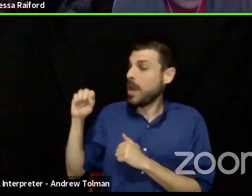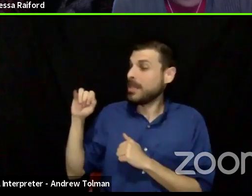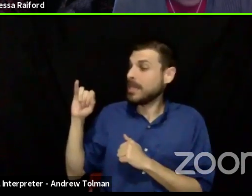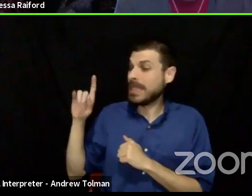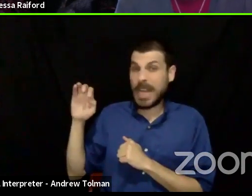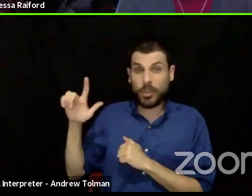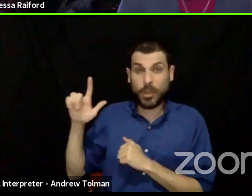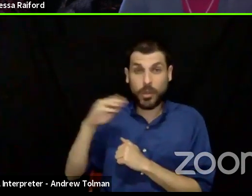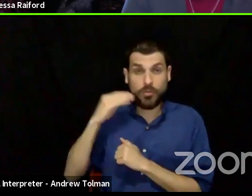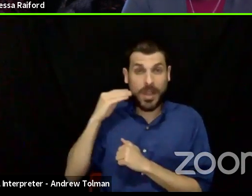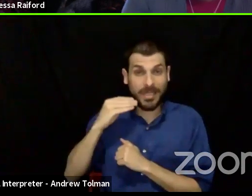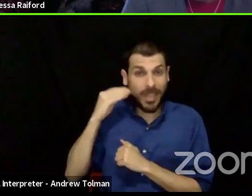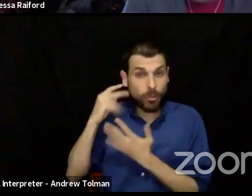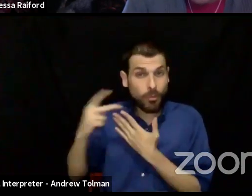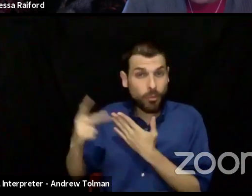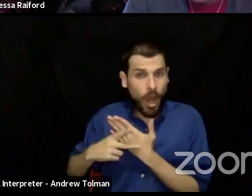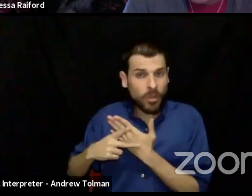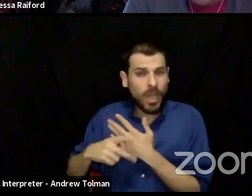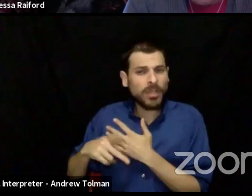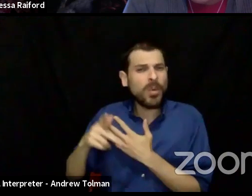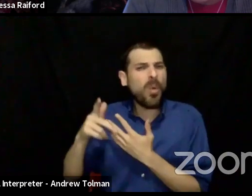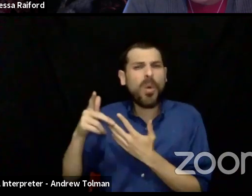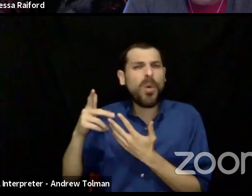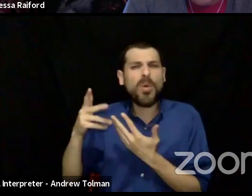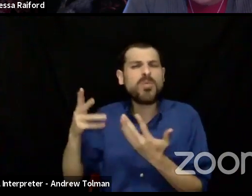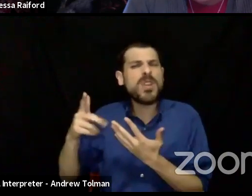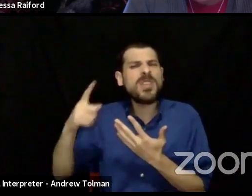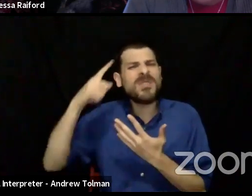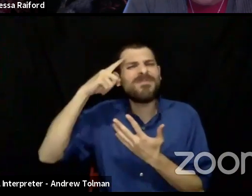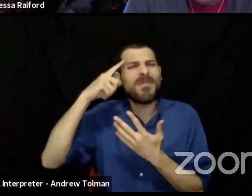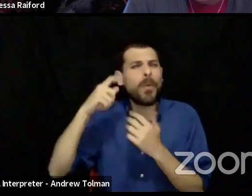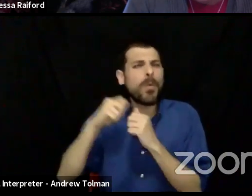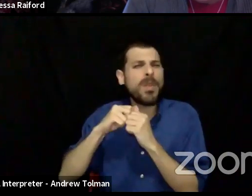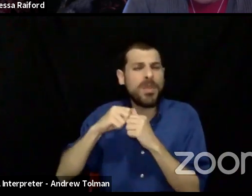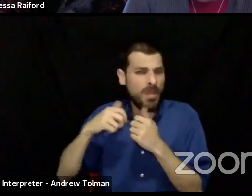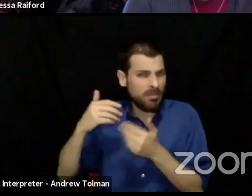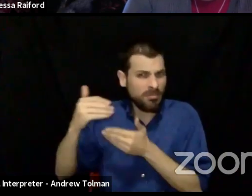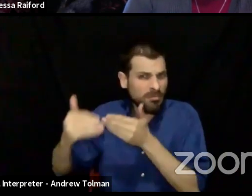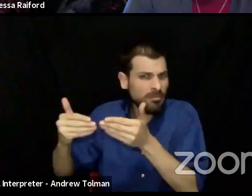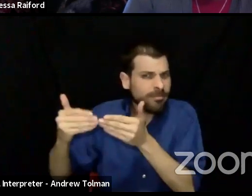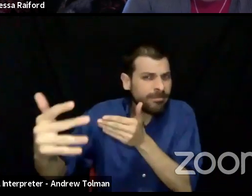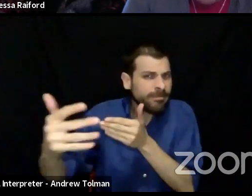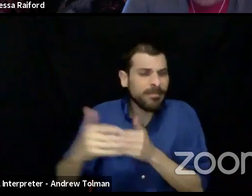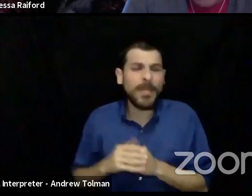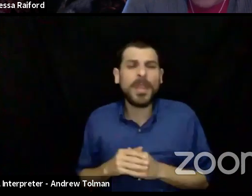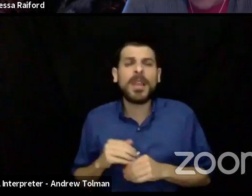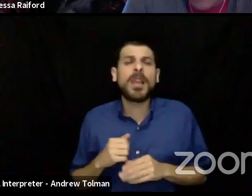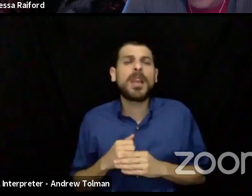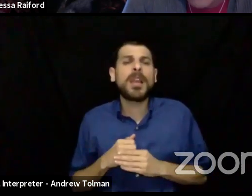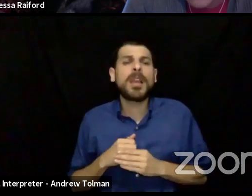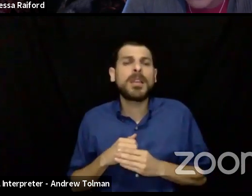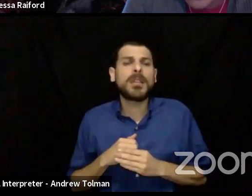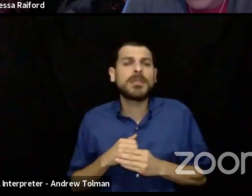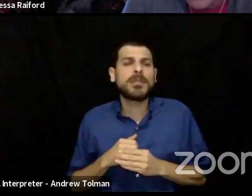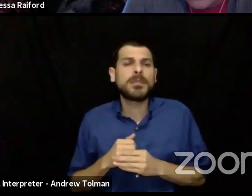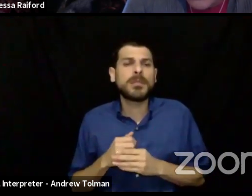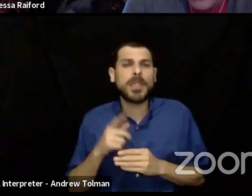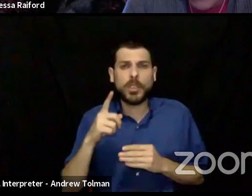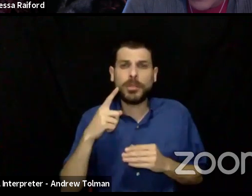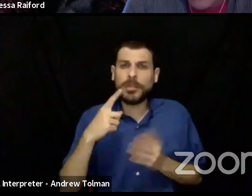can you speak about that, the city's plans for that, and what you're talking about, the need for open spaces, green spaces,